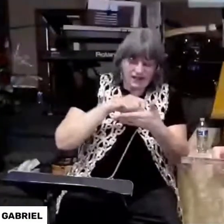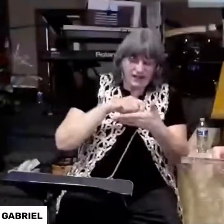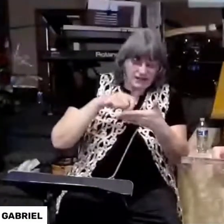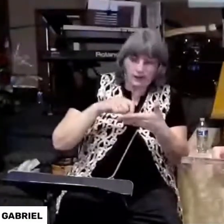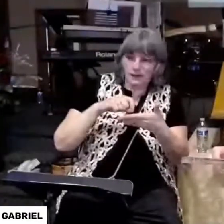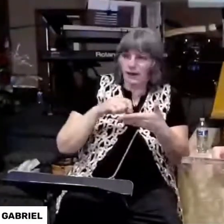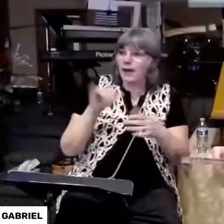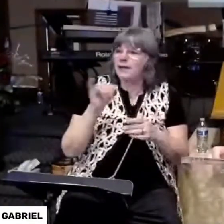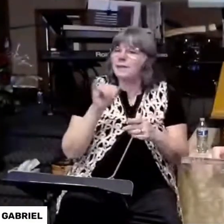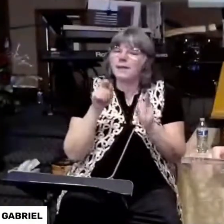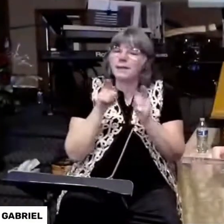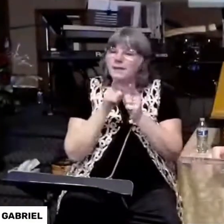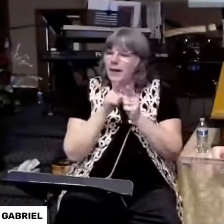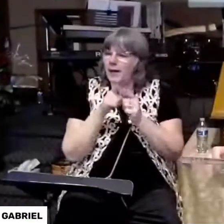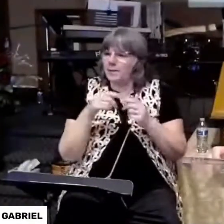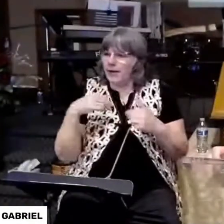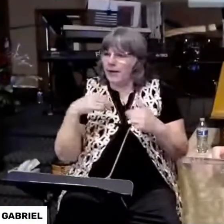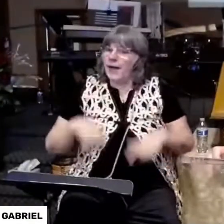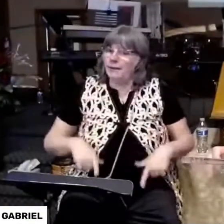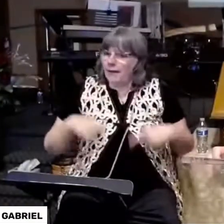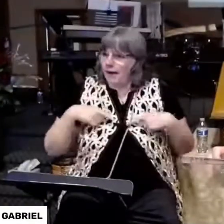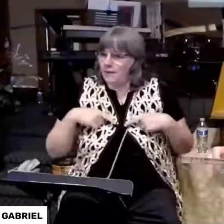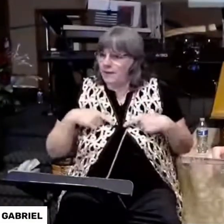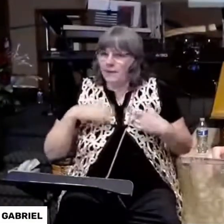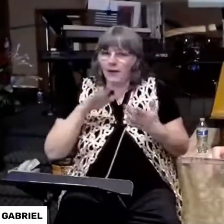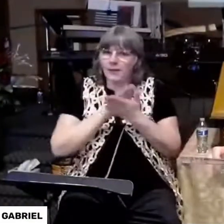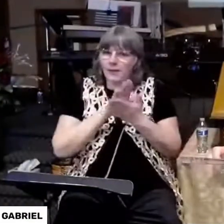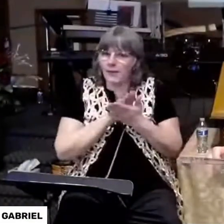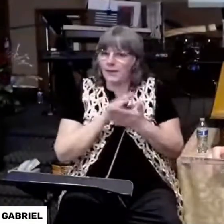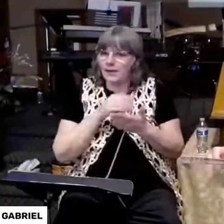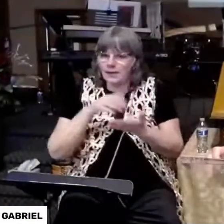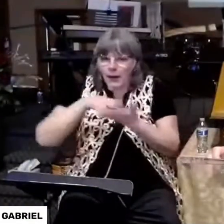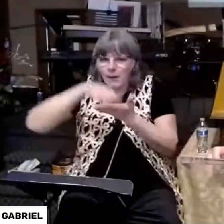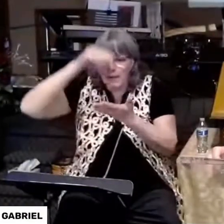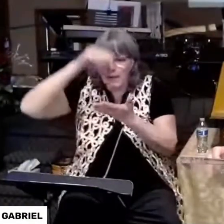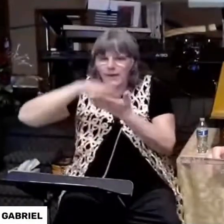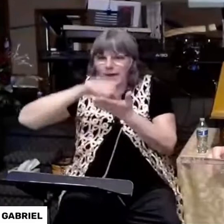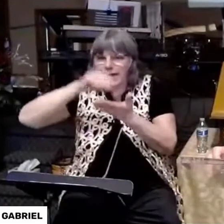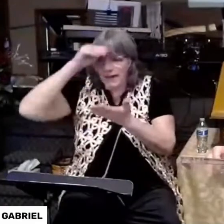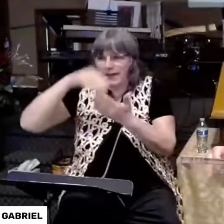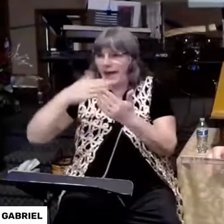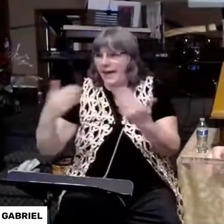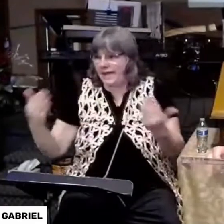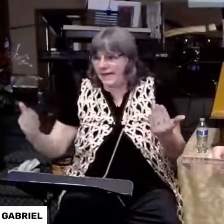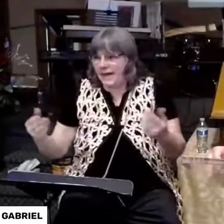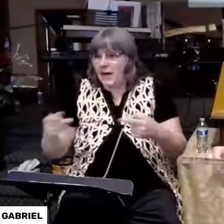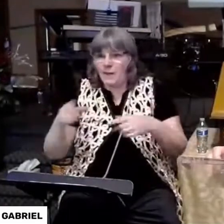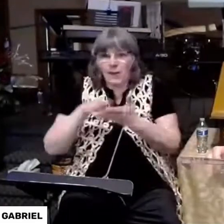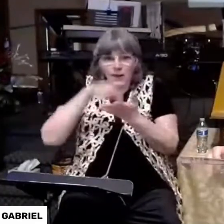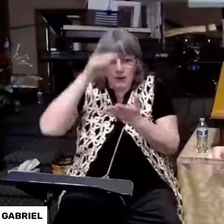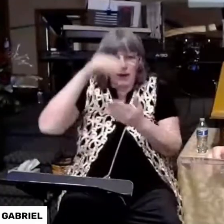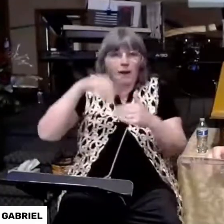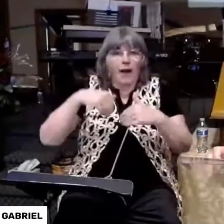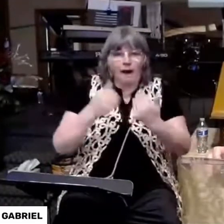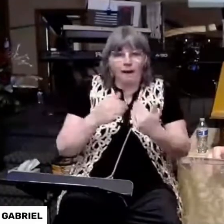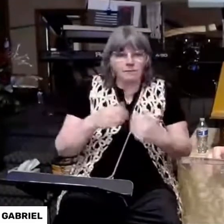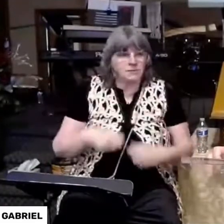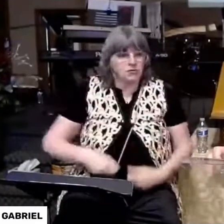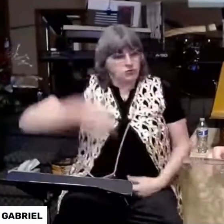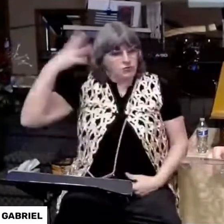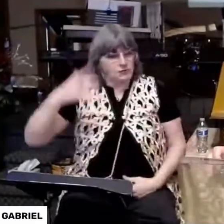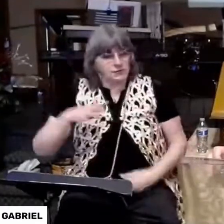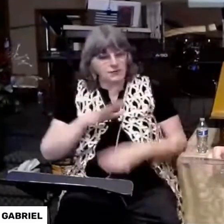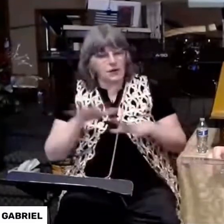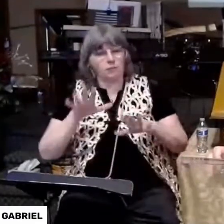this saying. It's not biblical, but it says, as long as there is life, there is hope. Because for me, if I was